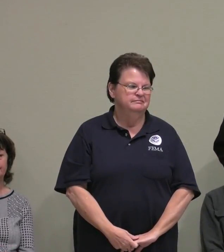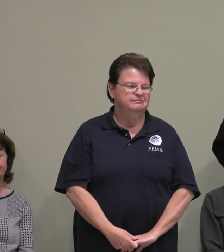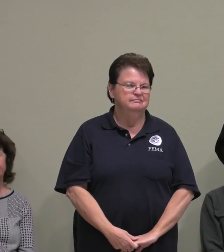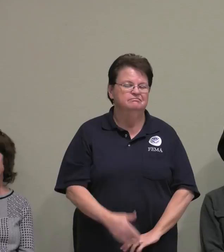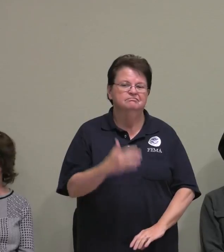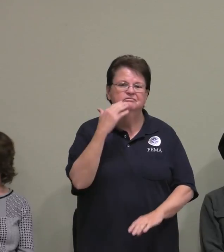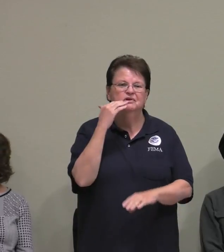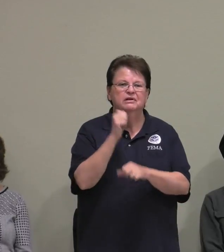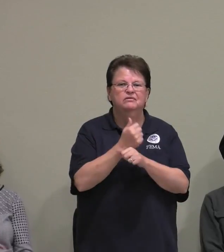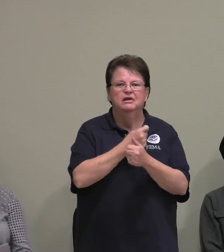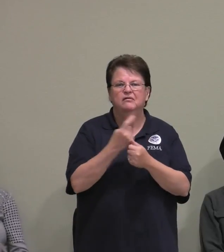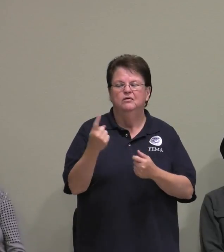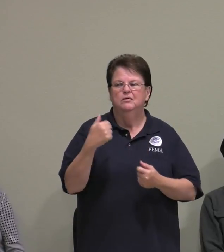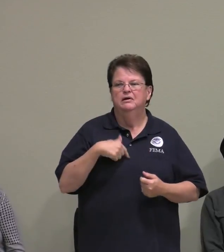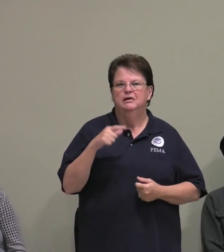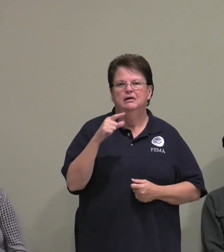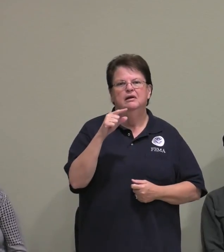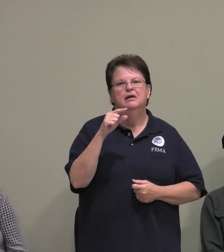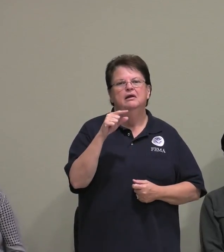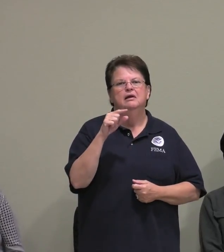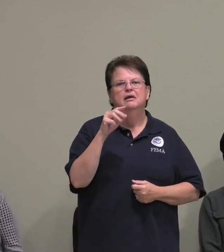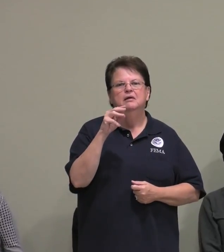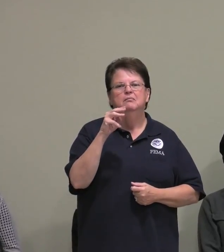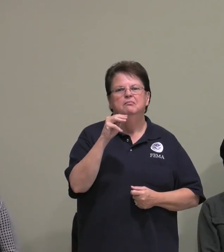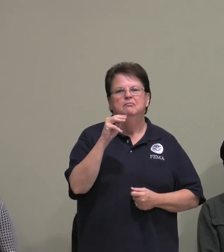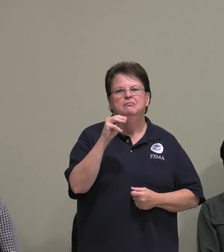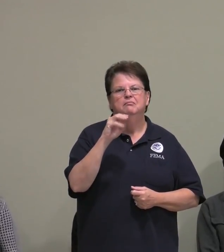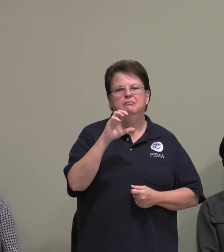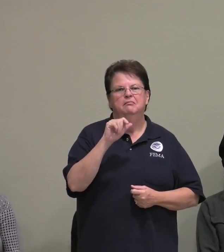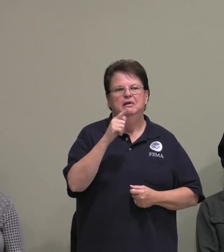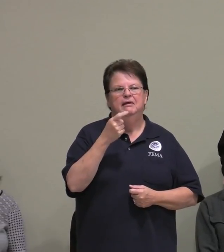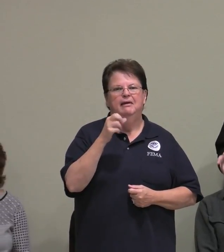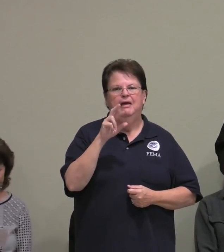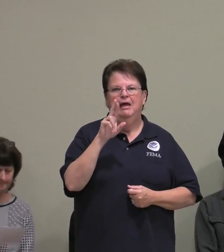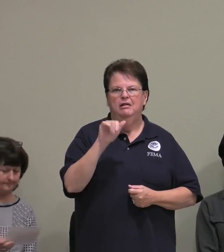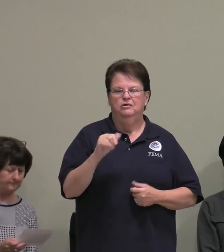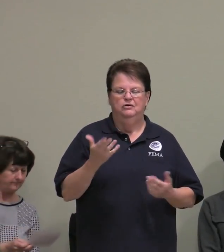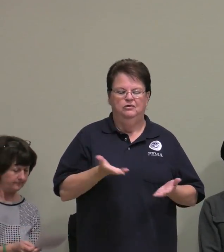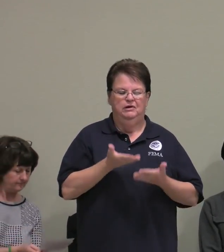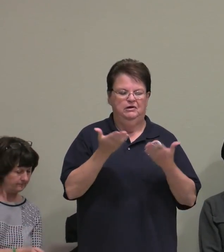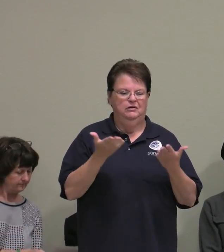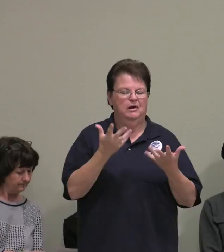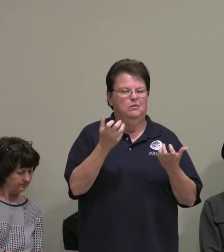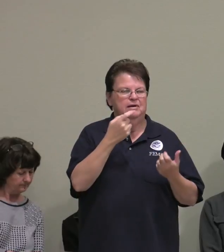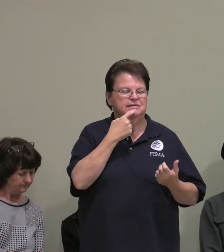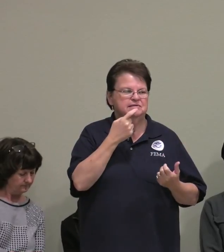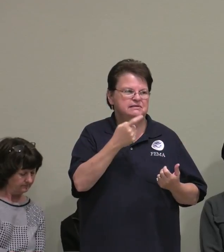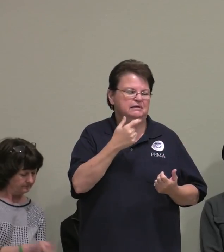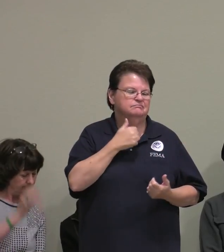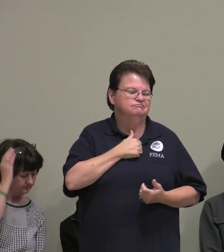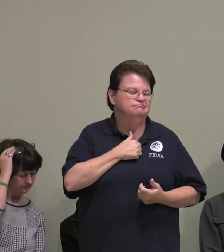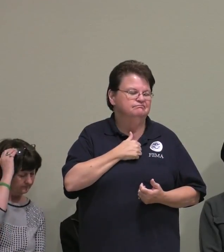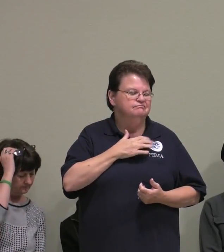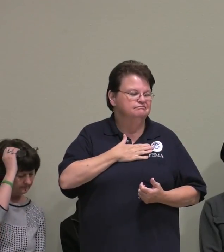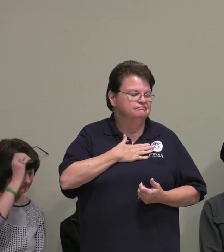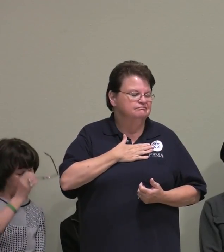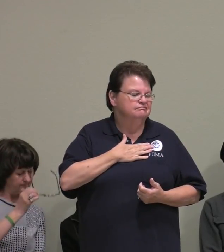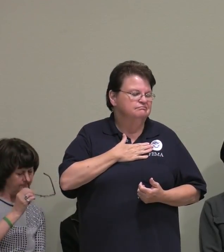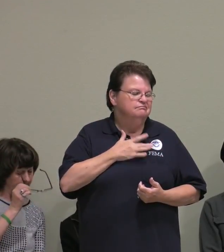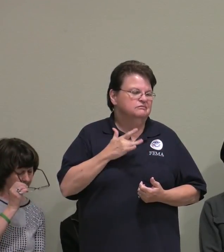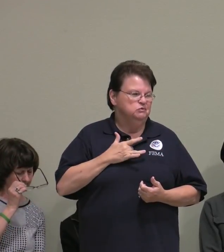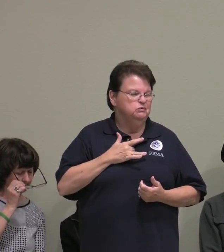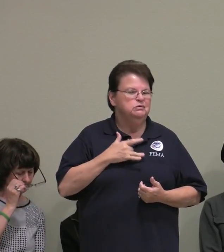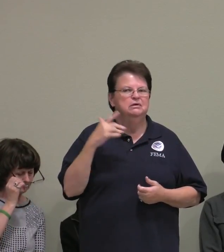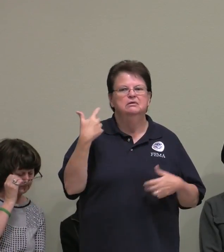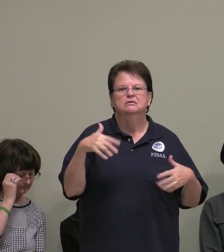Well, good evening, everybody. It's Olyman Gallagher here. And first, I just want to say that my heart goes out to all of you who are